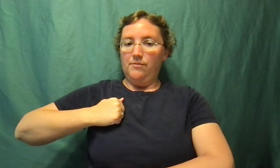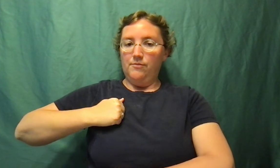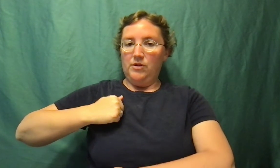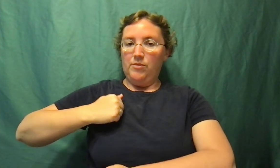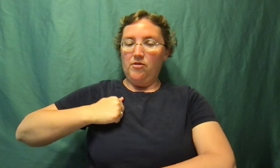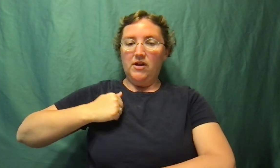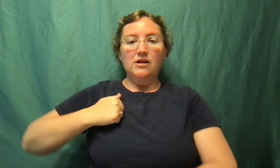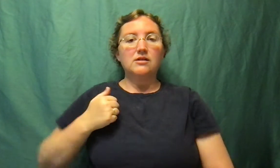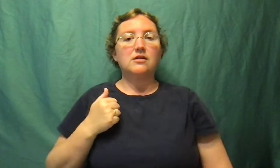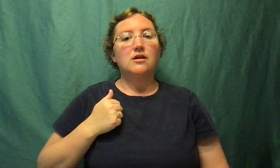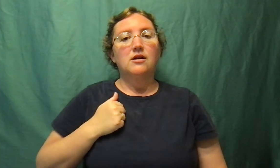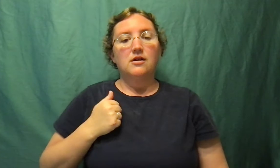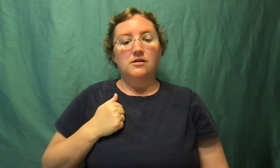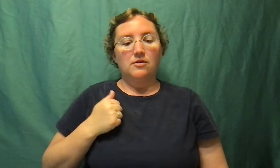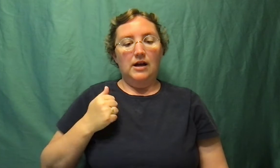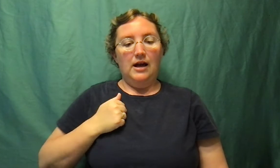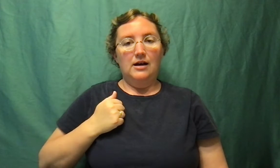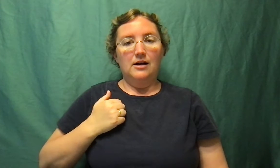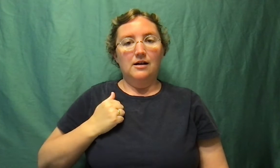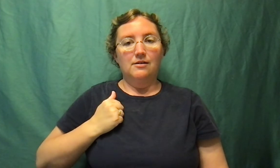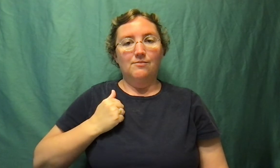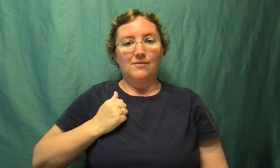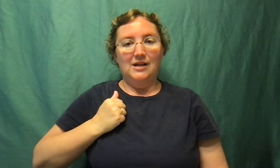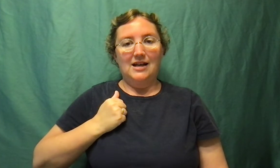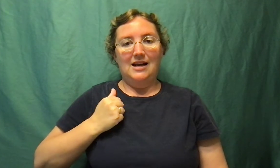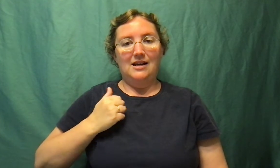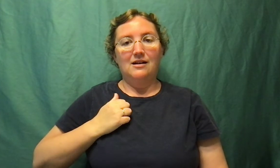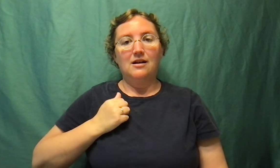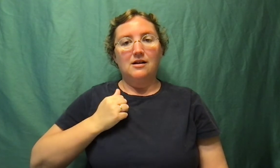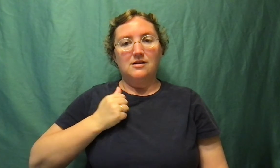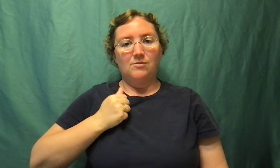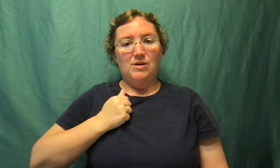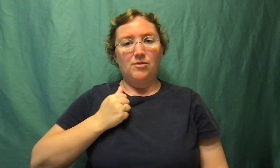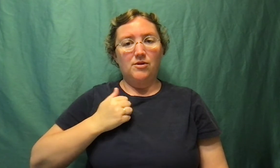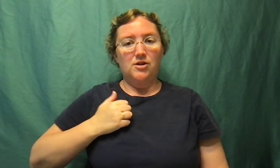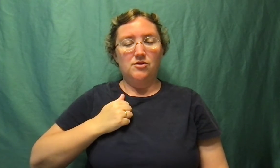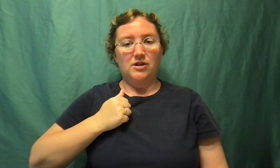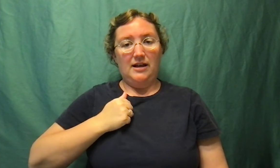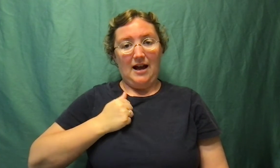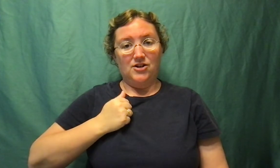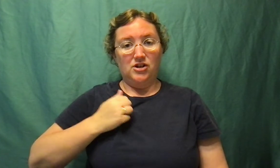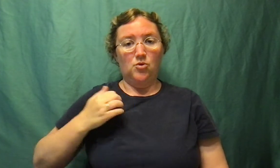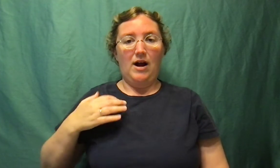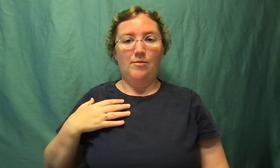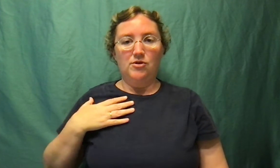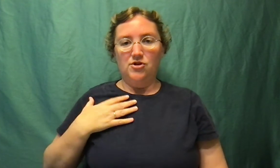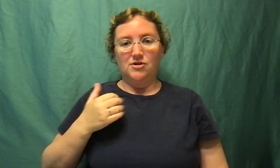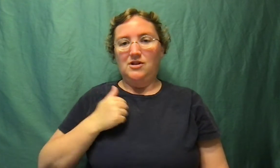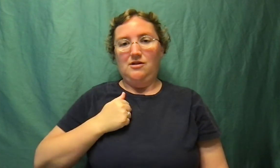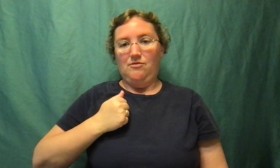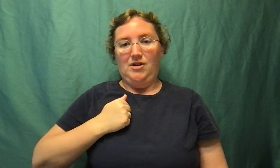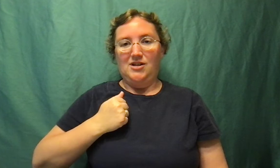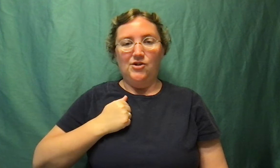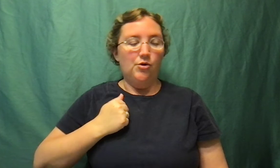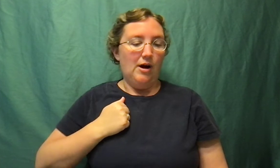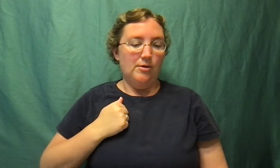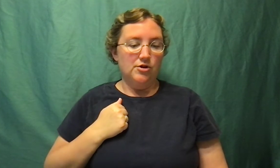with both hands. So Canada, Canadian. Some people used to like actually grab your shirt. You don't need to grab your shirt,